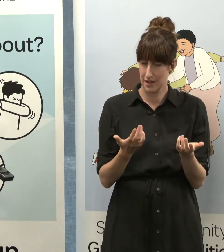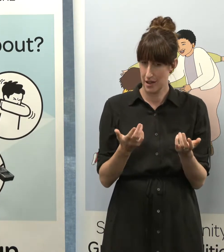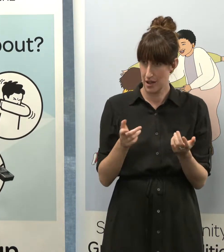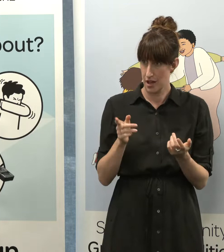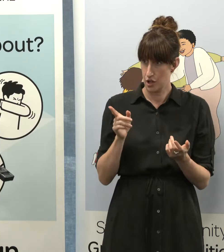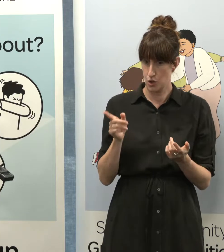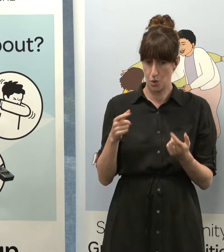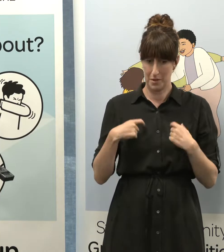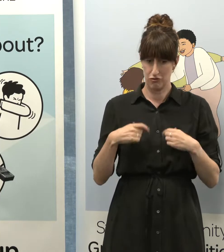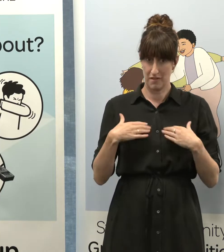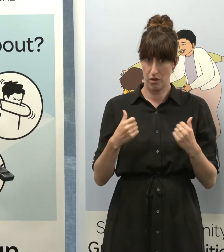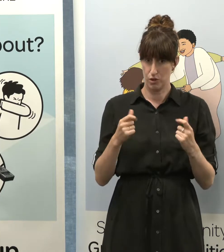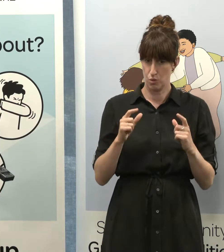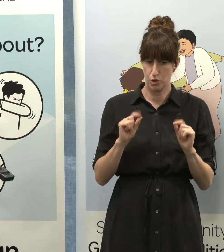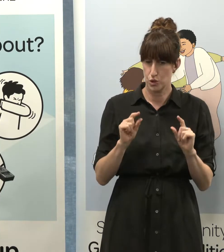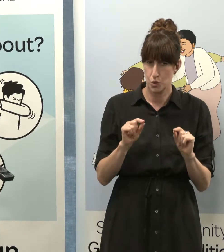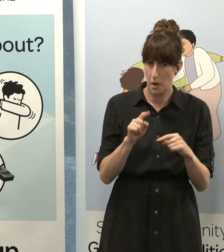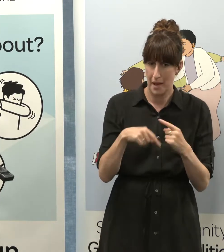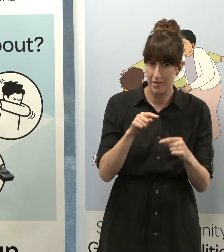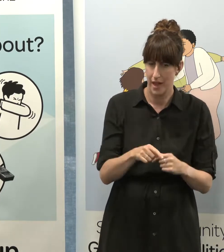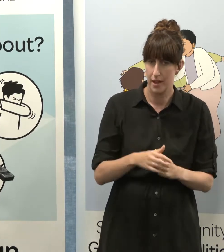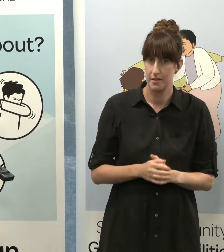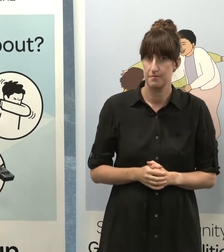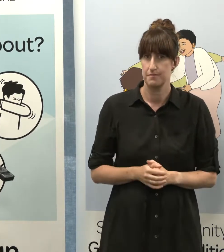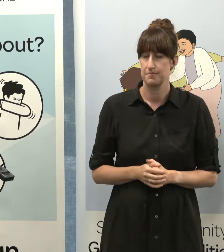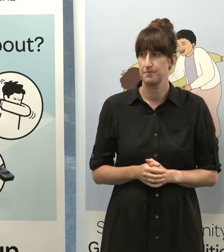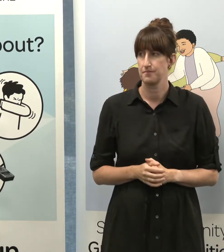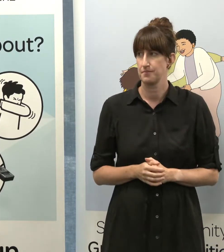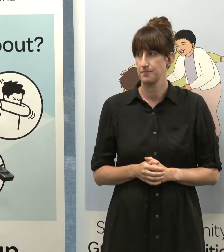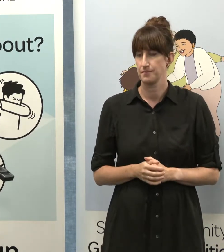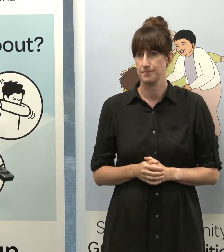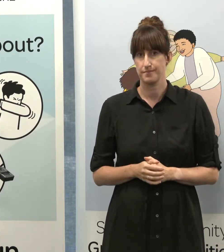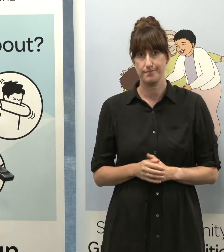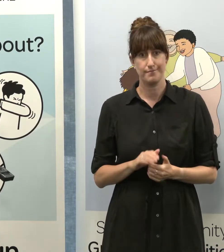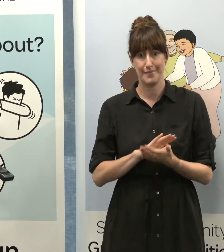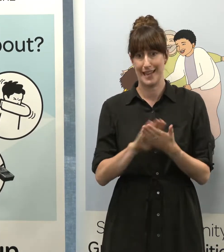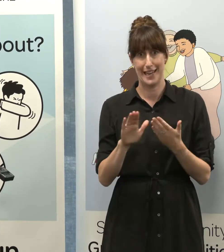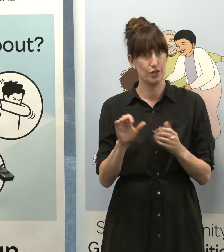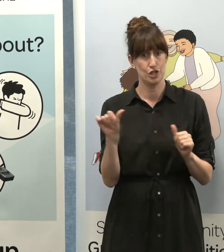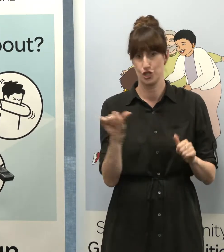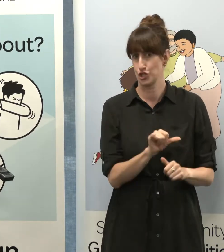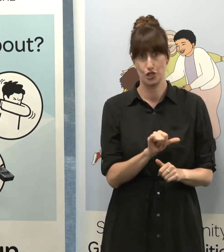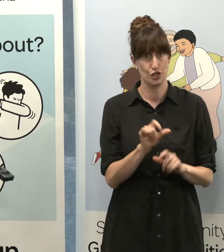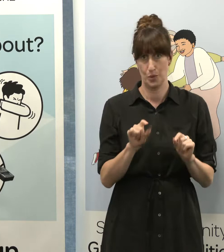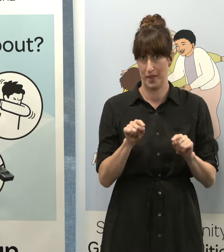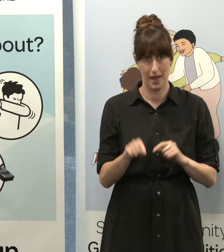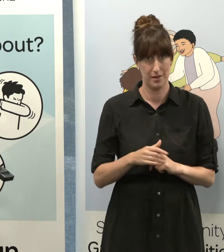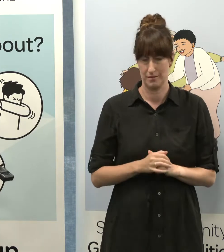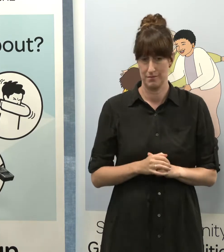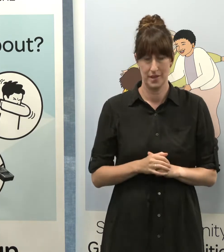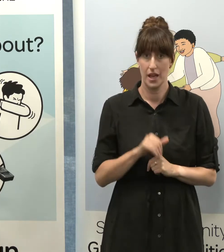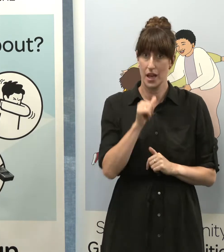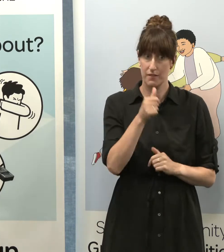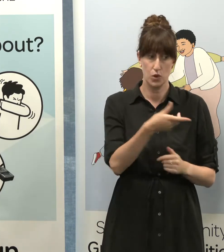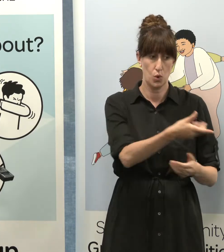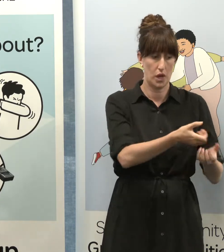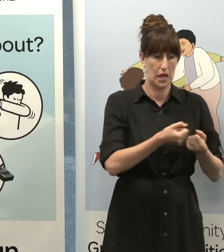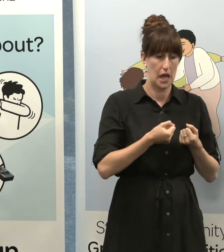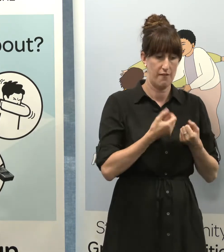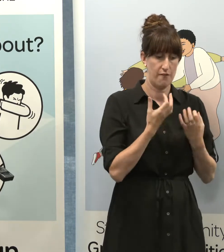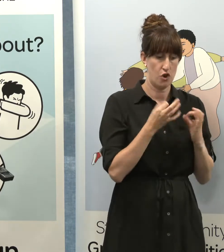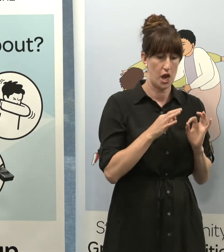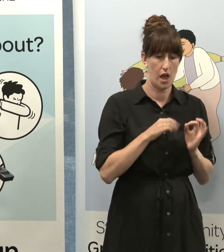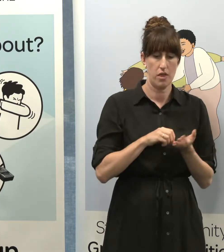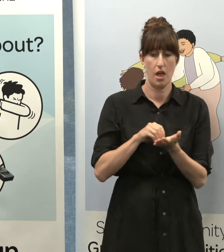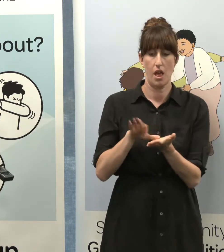Ministry of Health, do anything about it? Well, clearly it shouldn't be happening, and so anyone who's on-selling or attempting